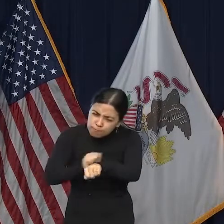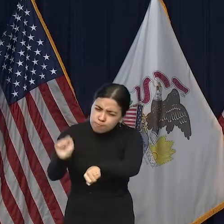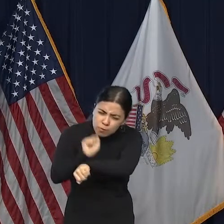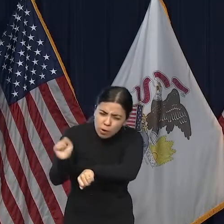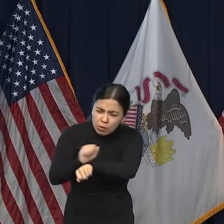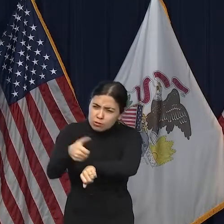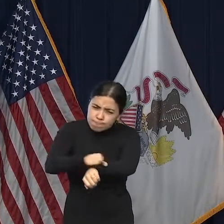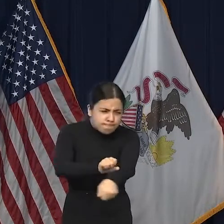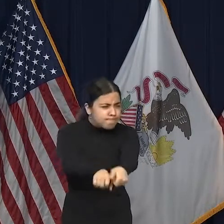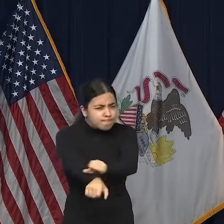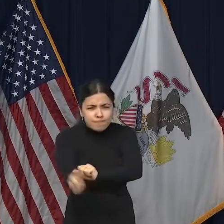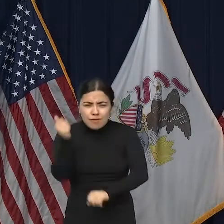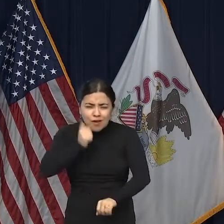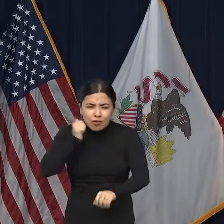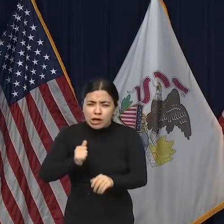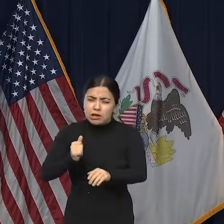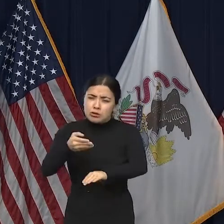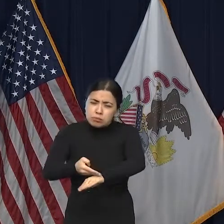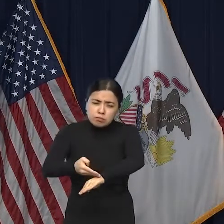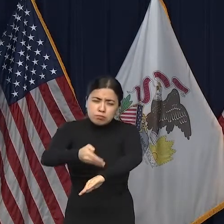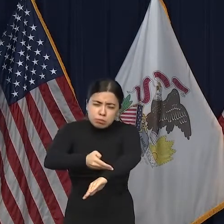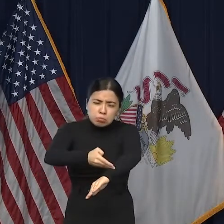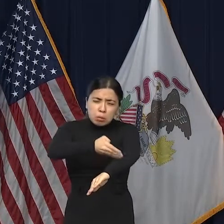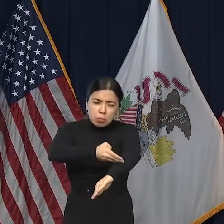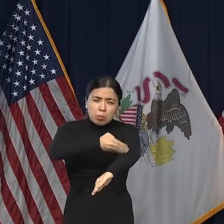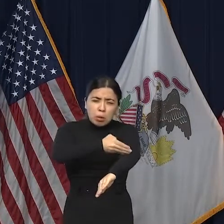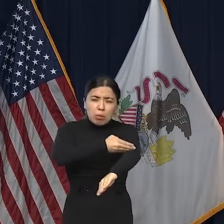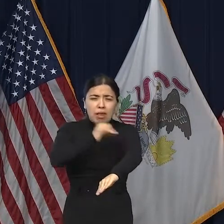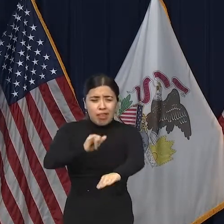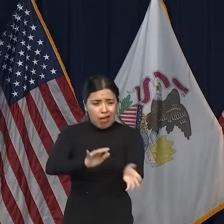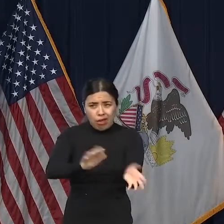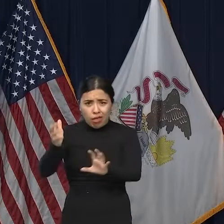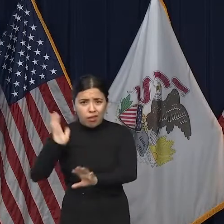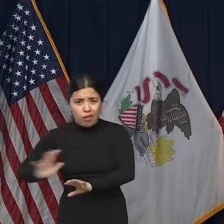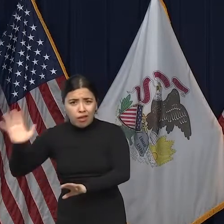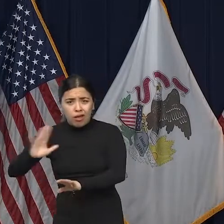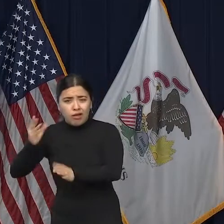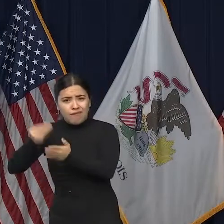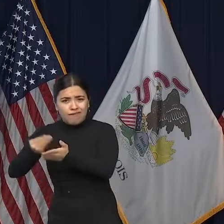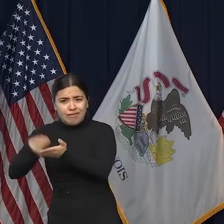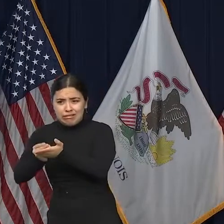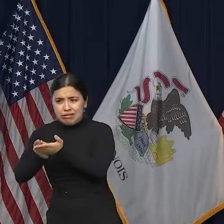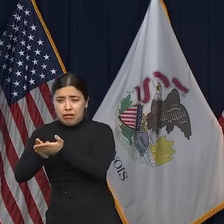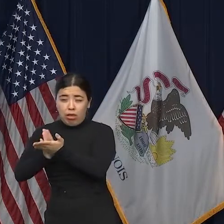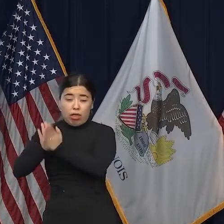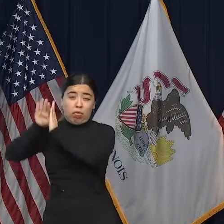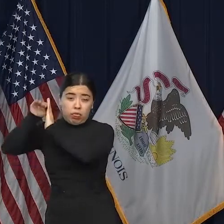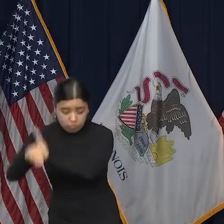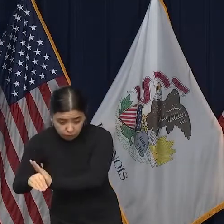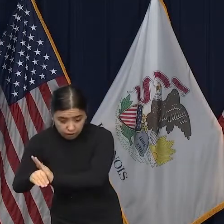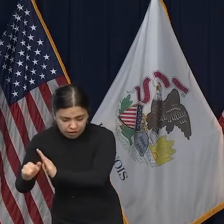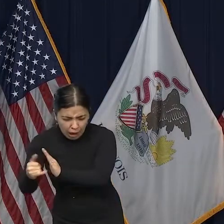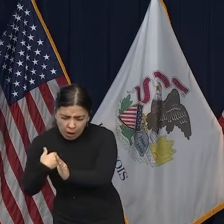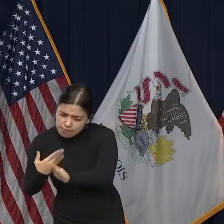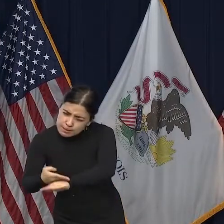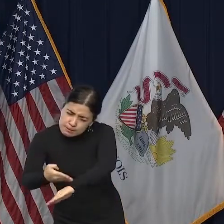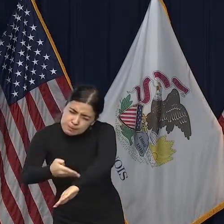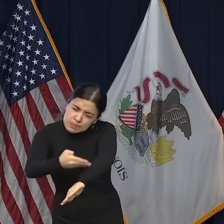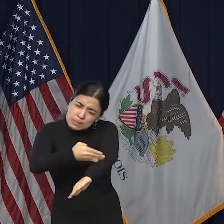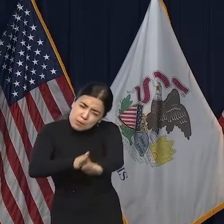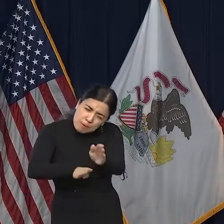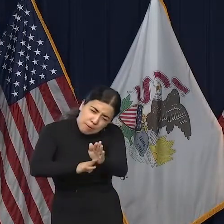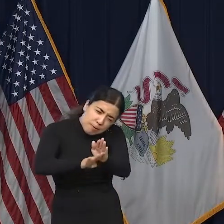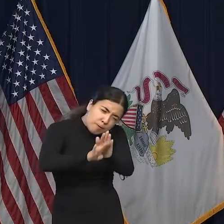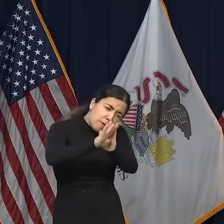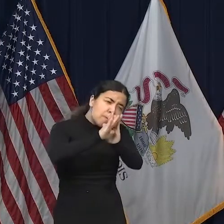will work every day to repair the fiscal instability that has been ailing Illinois for more than 3 decades. I will